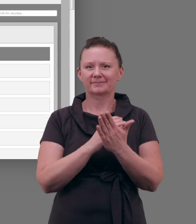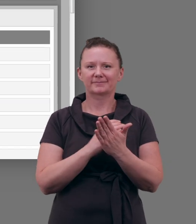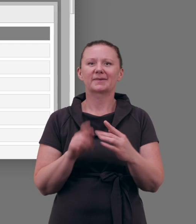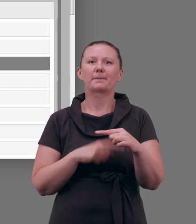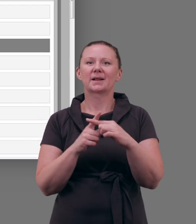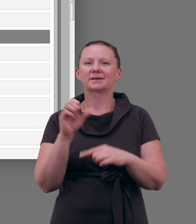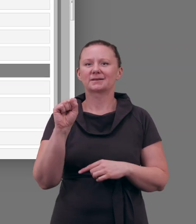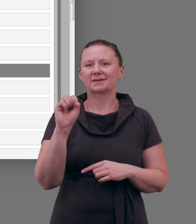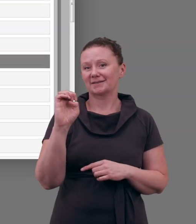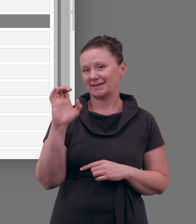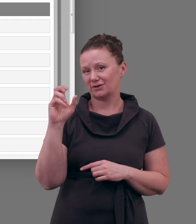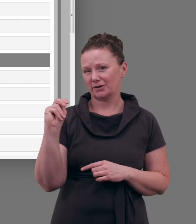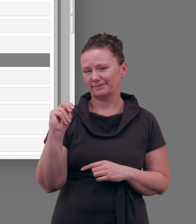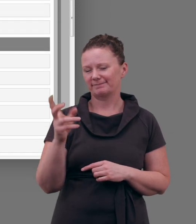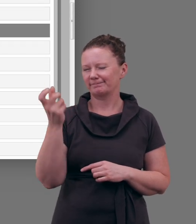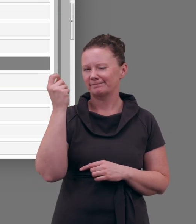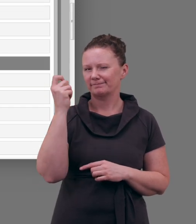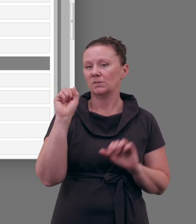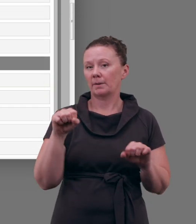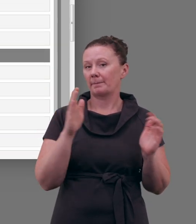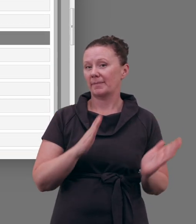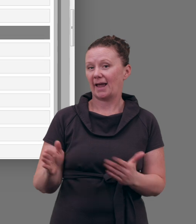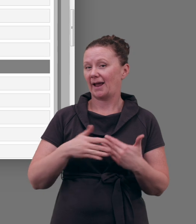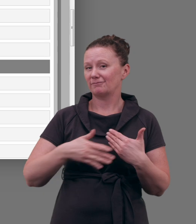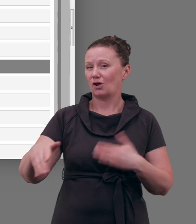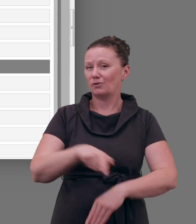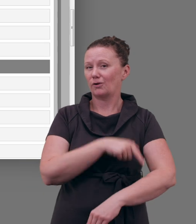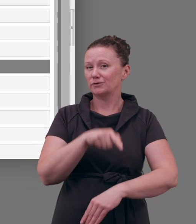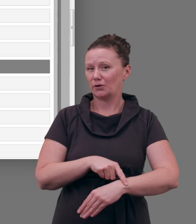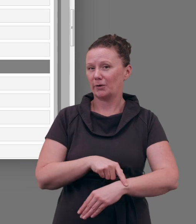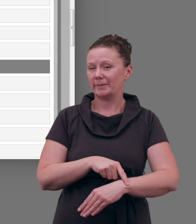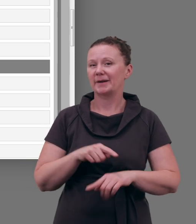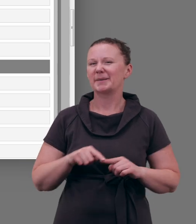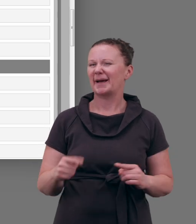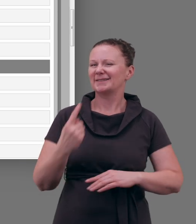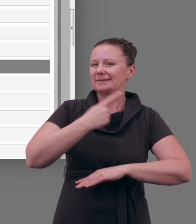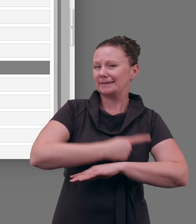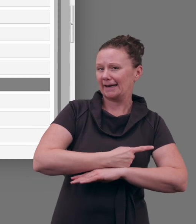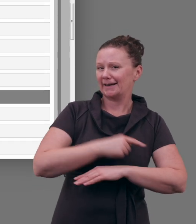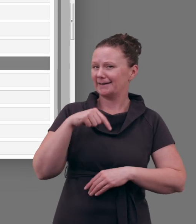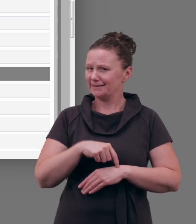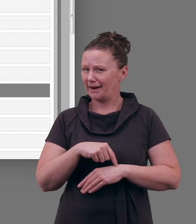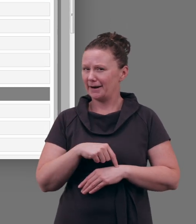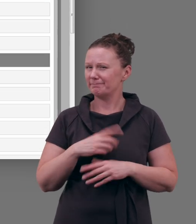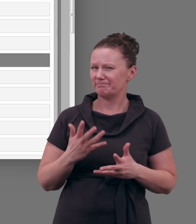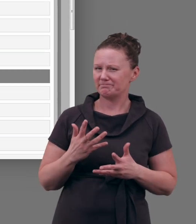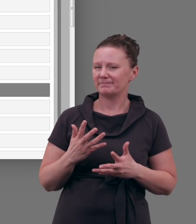courses over multiple terms and years, the sections for the course, which are the date and time the course will be offered, are usually only